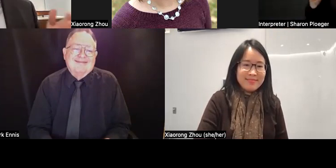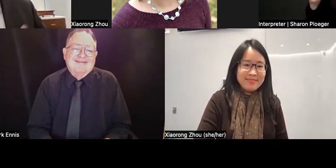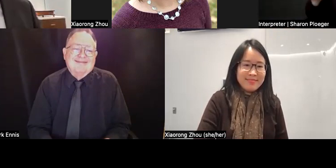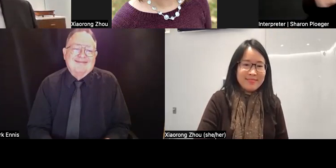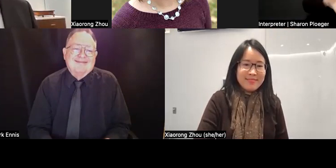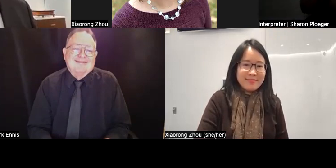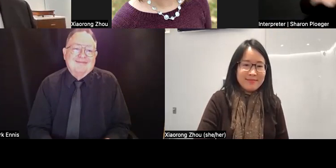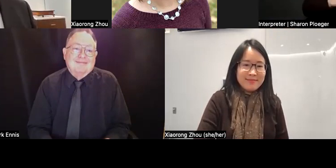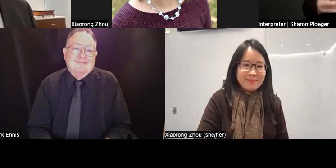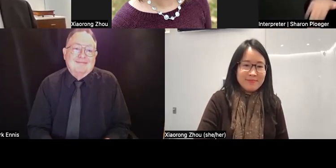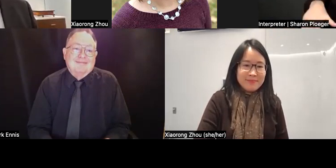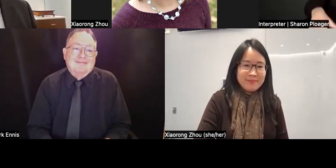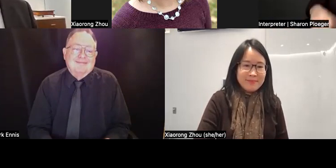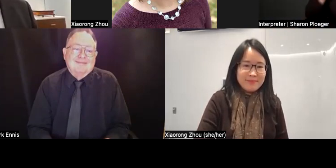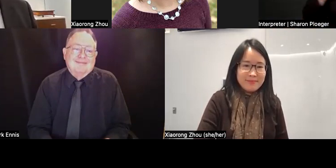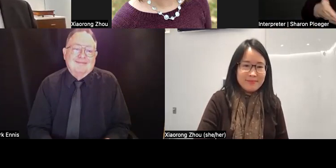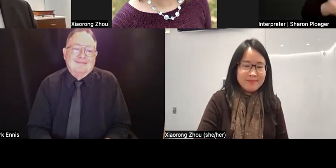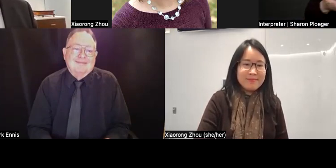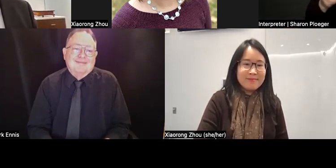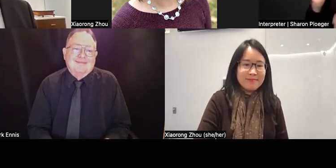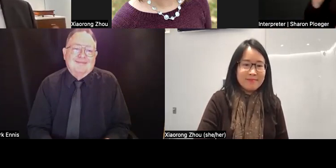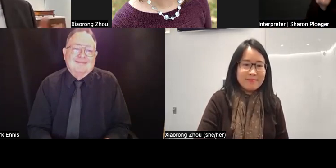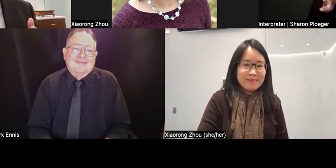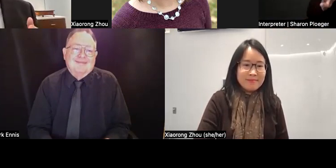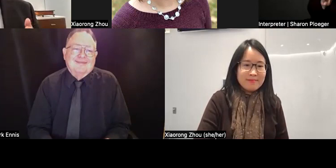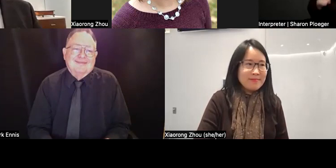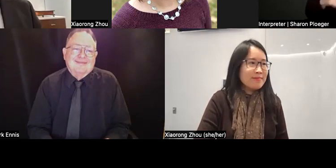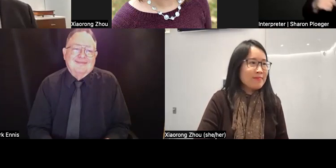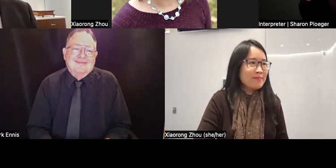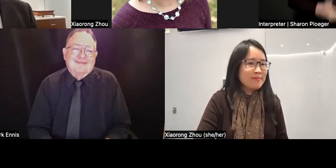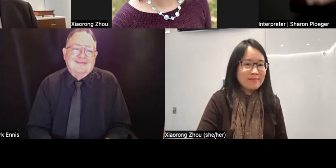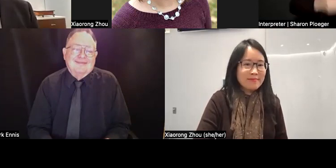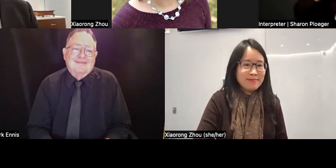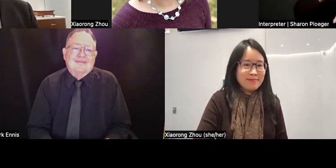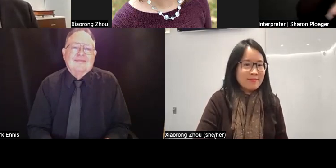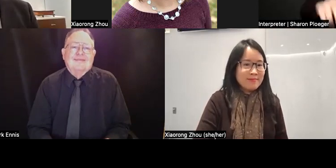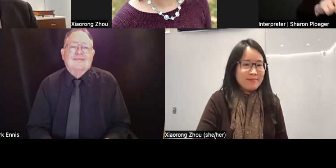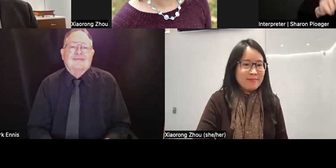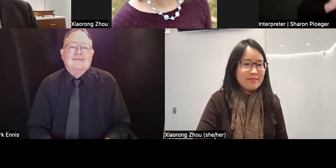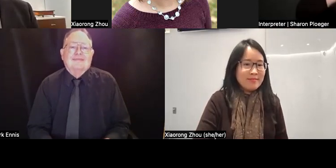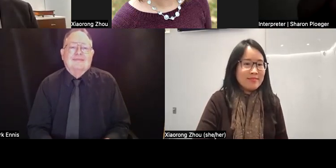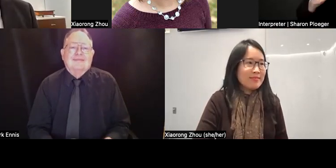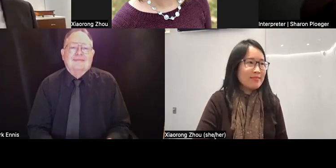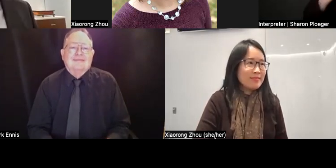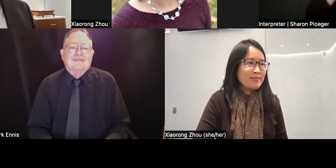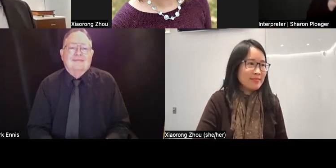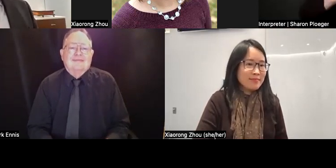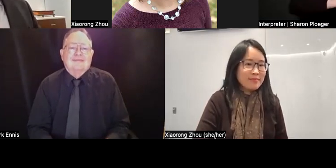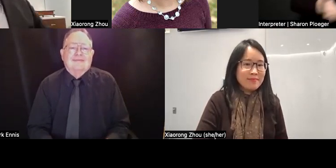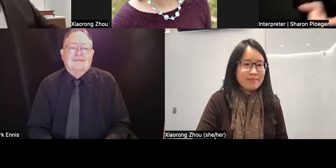us, but I know we're running a little behind, so I will go ahead and jump into the interview with our